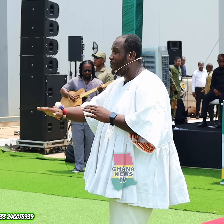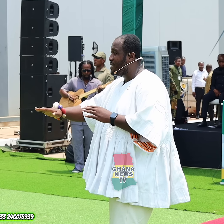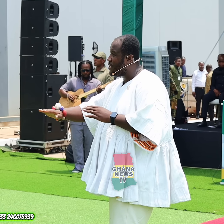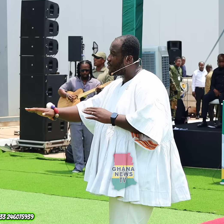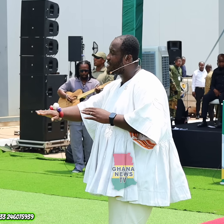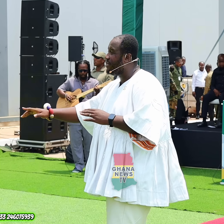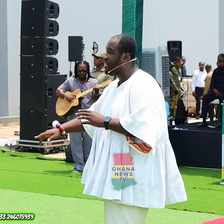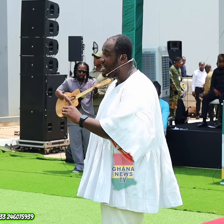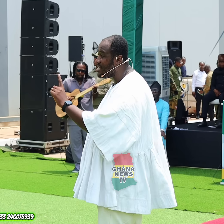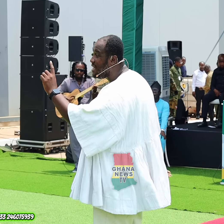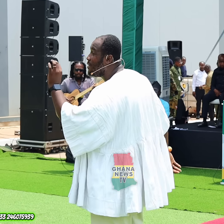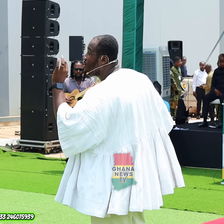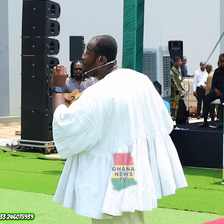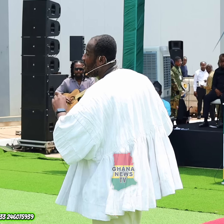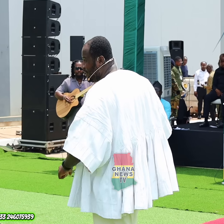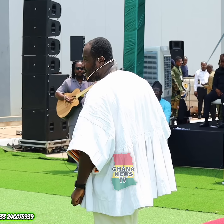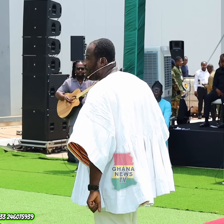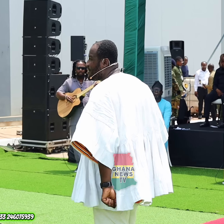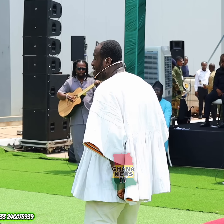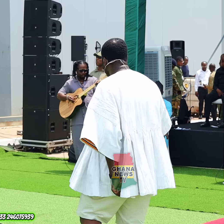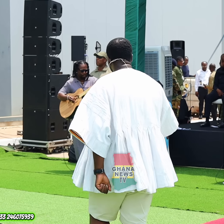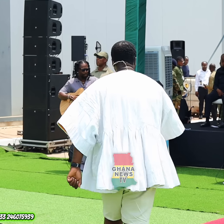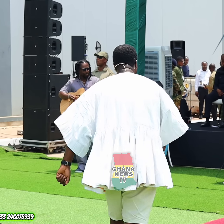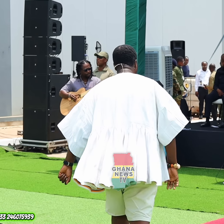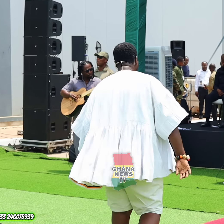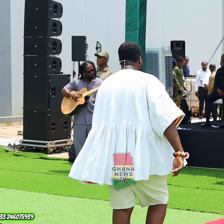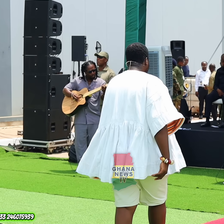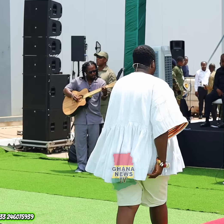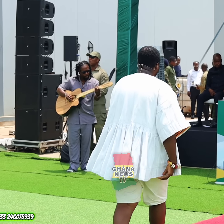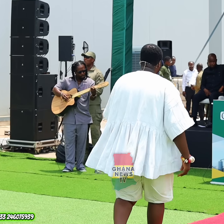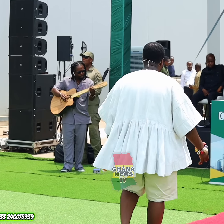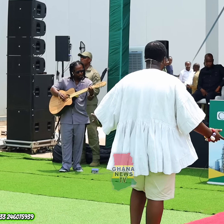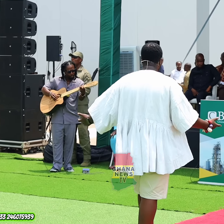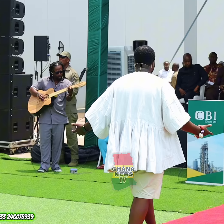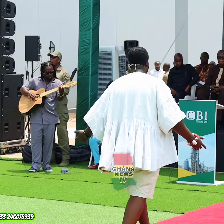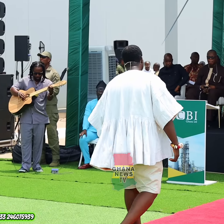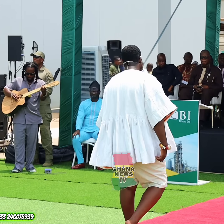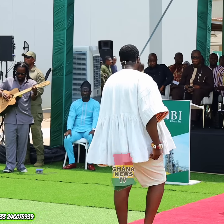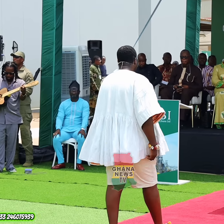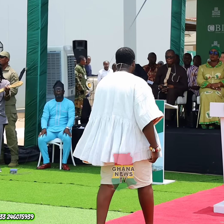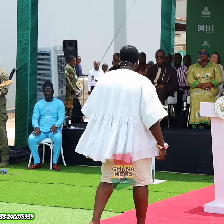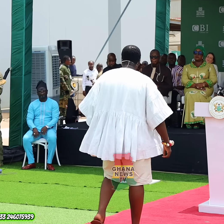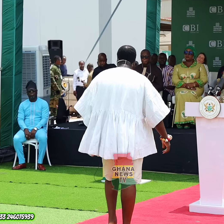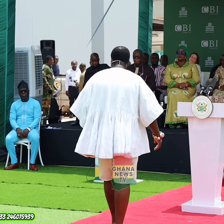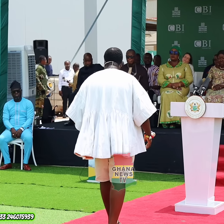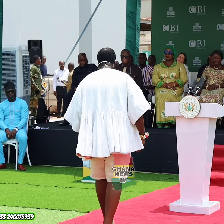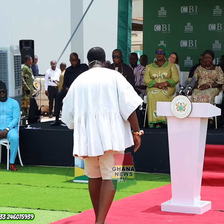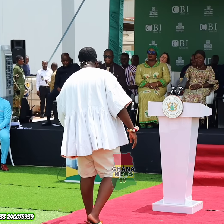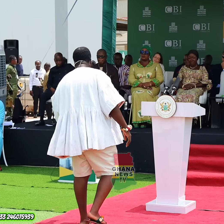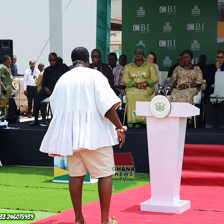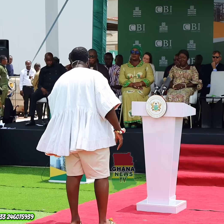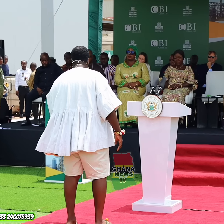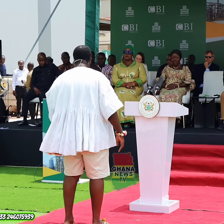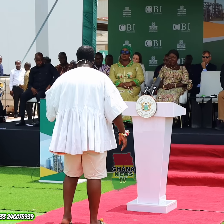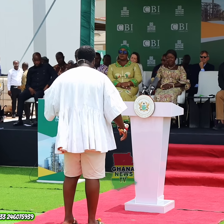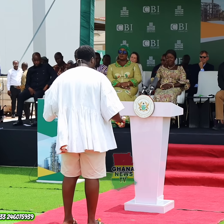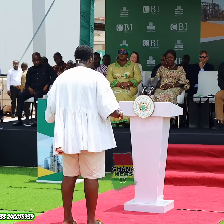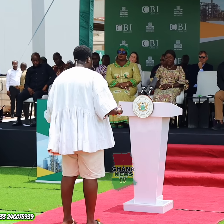his floors and try screeding and see how smooth it becomes. And then he will only bear witness and say that everything is in